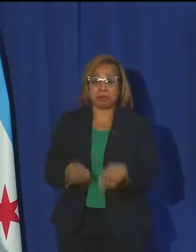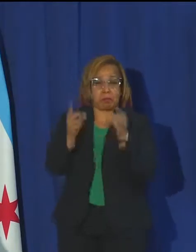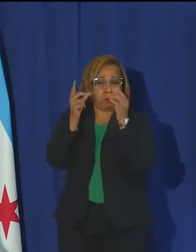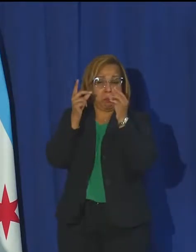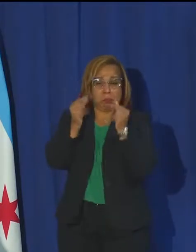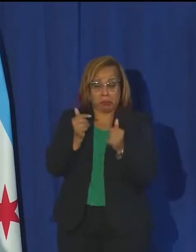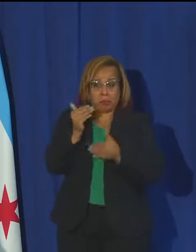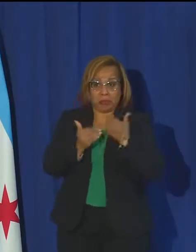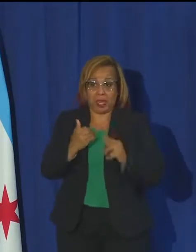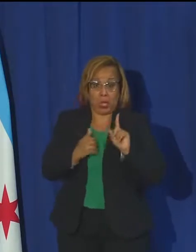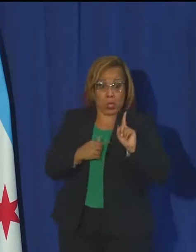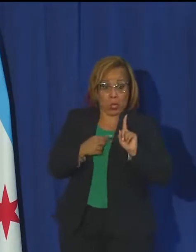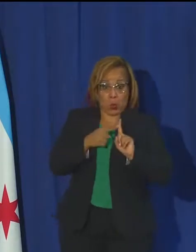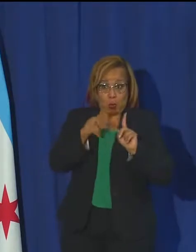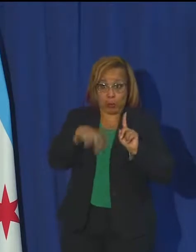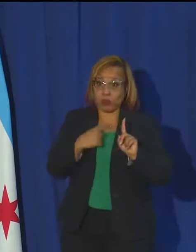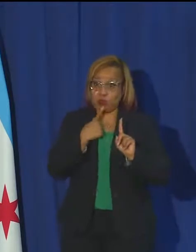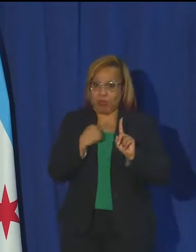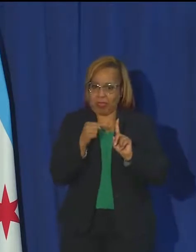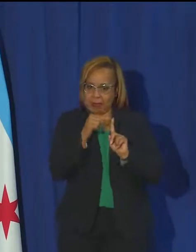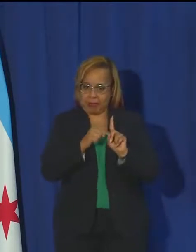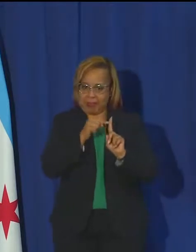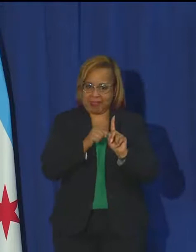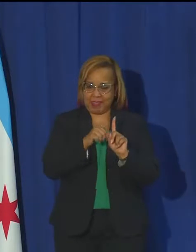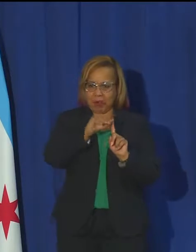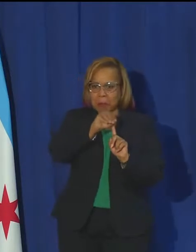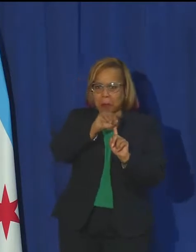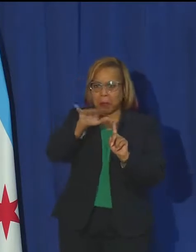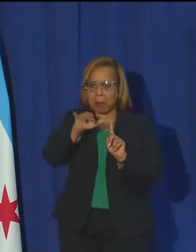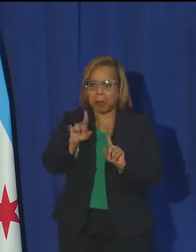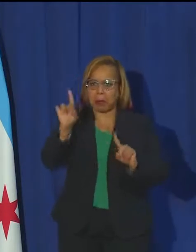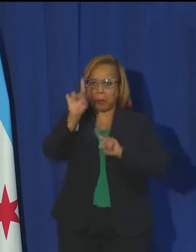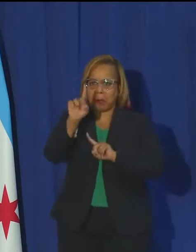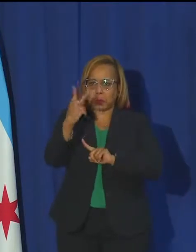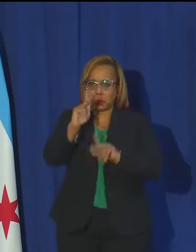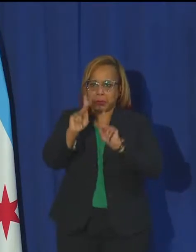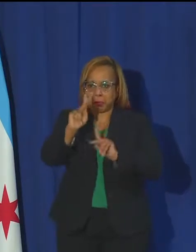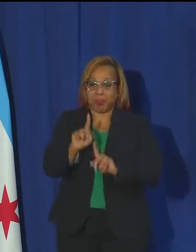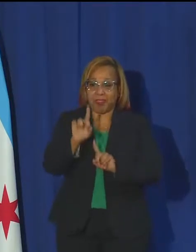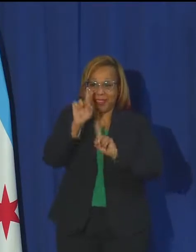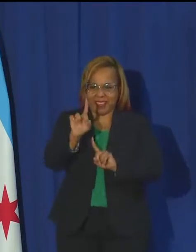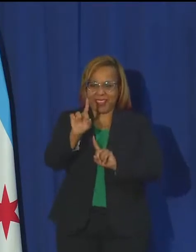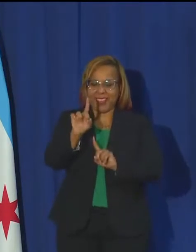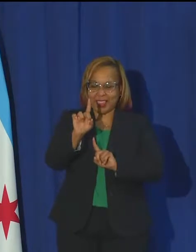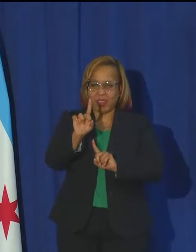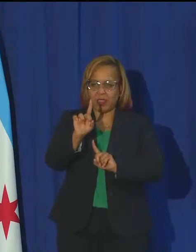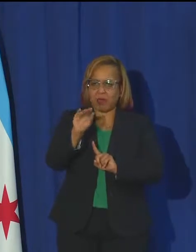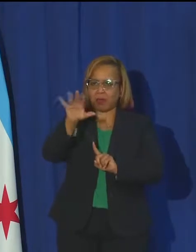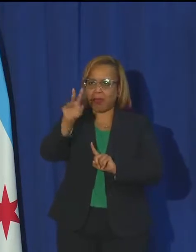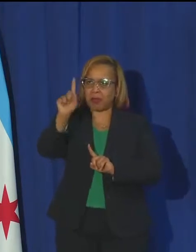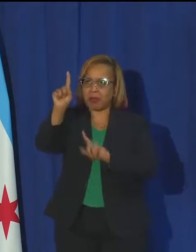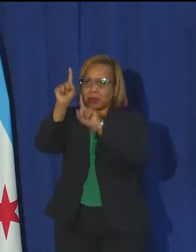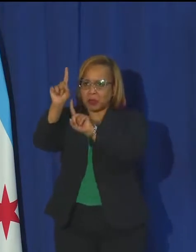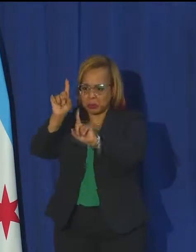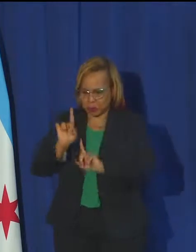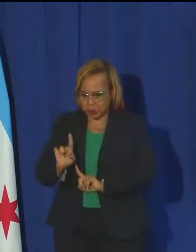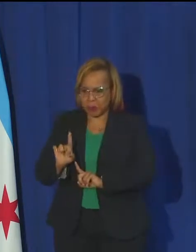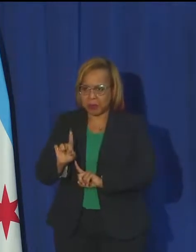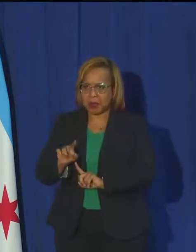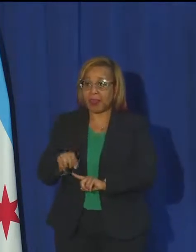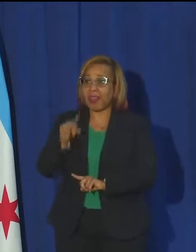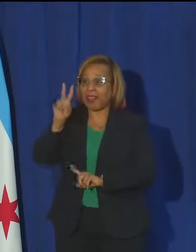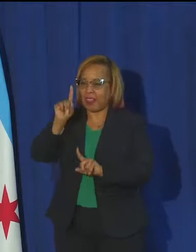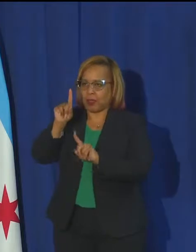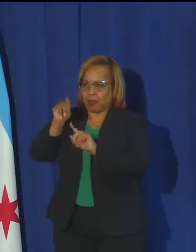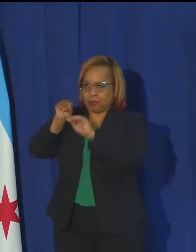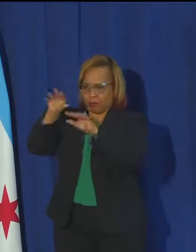quickly, if one person in red there is spreading to 2 people, and then those 2 people are spreading to 2 people, and then